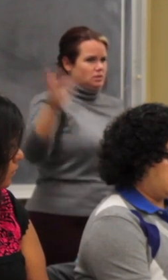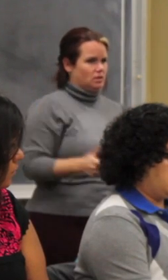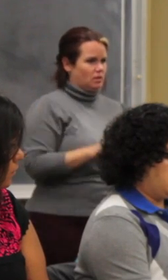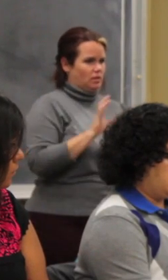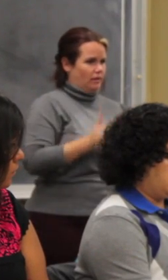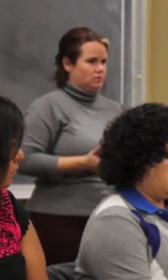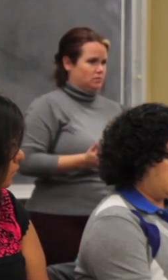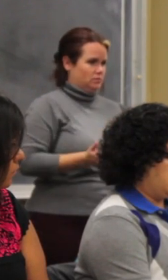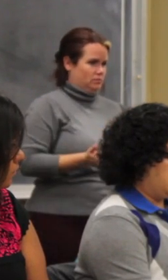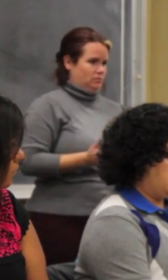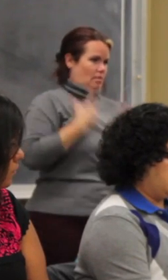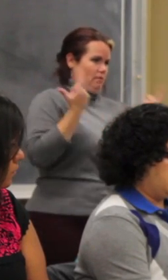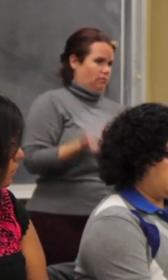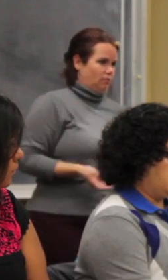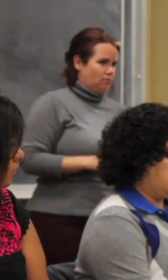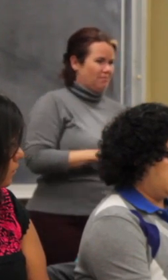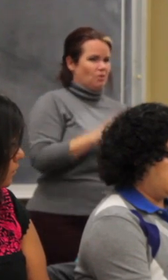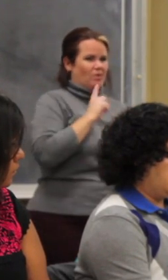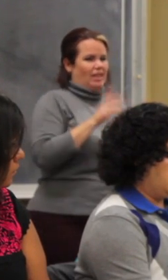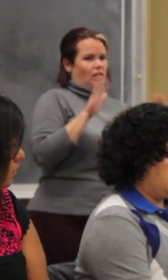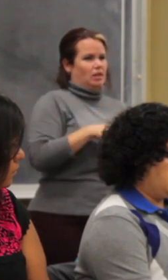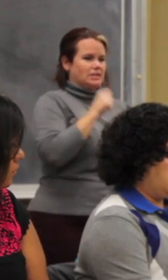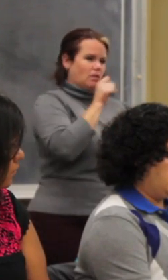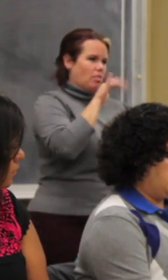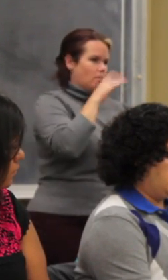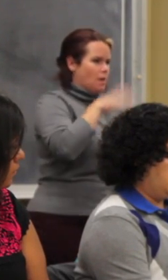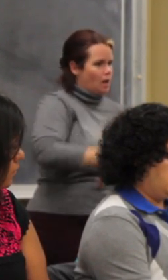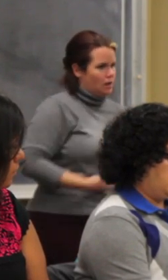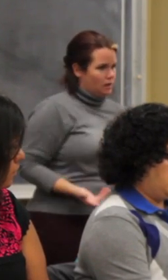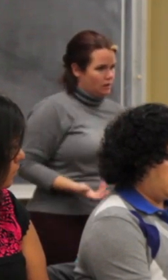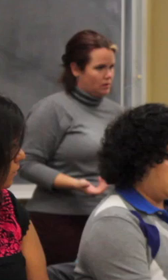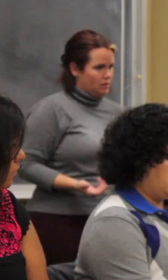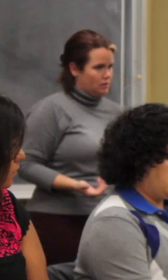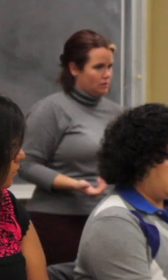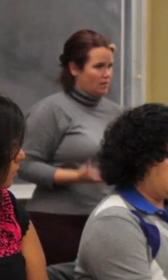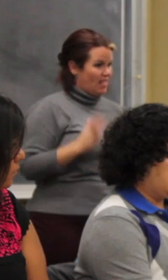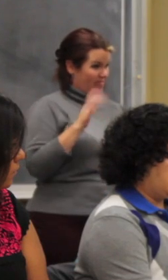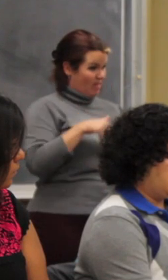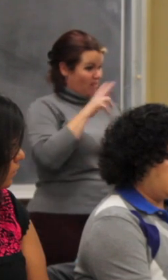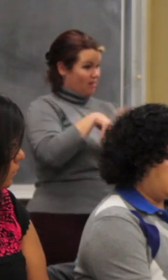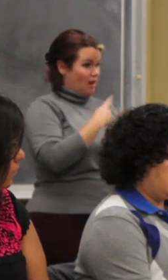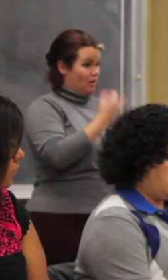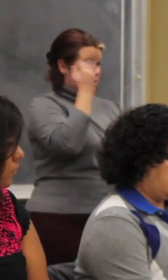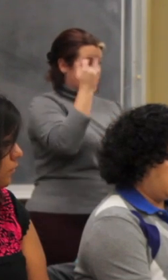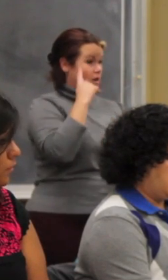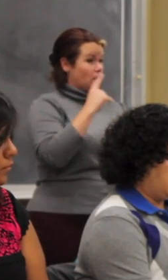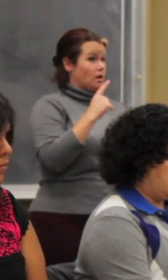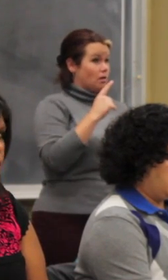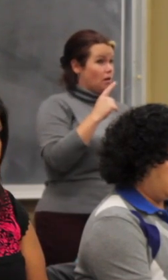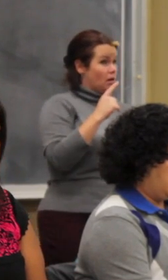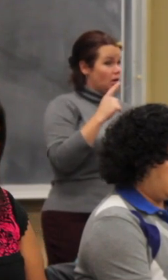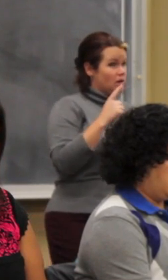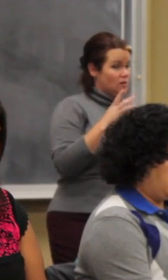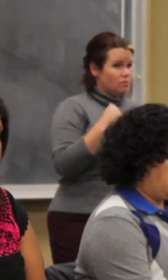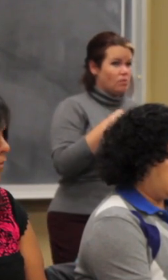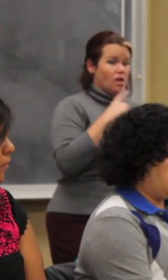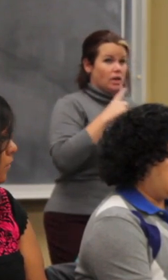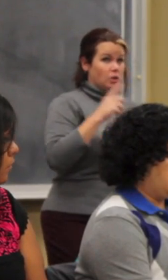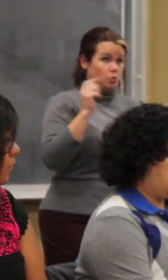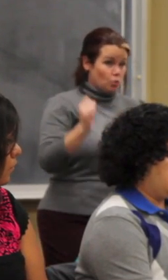how it is, but really things aren't too bad. So those kinds of ideas can really shut down what could become very